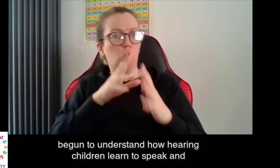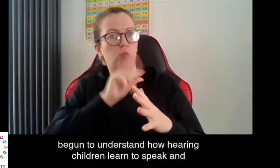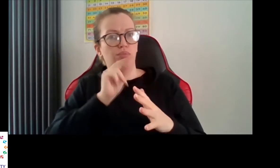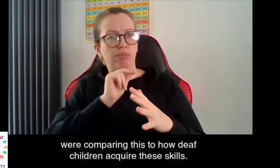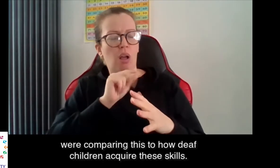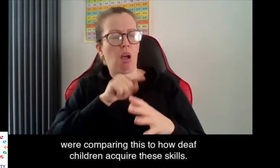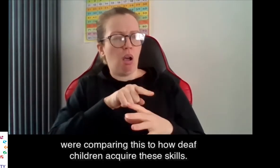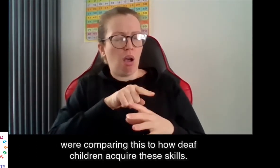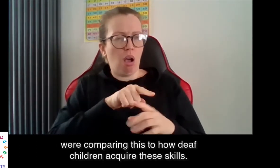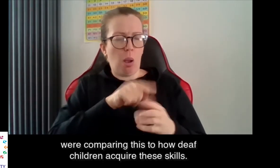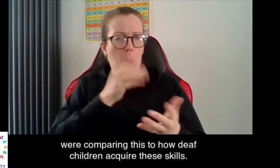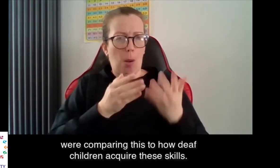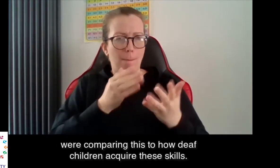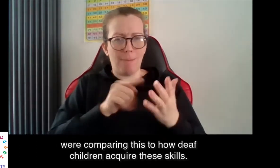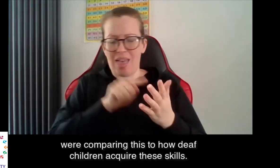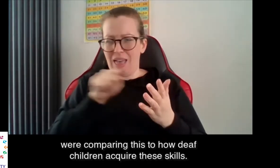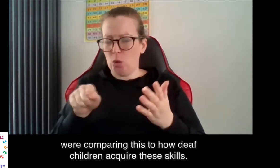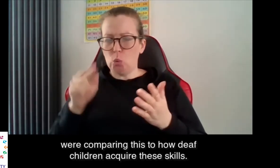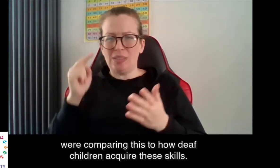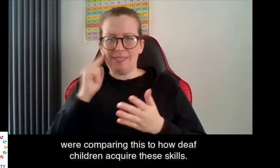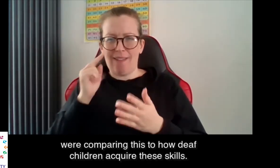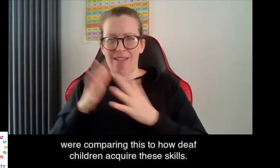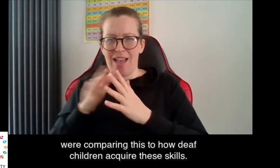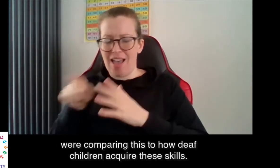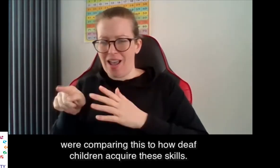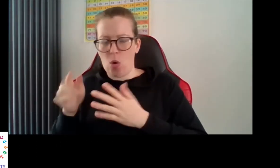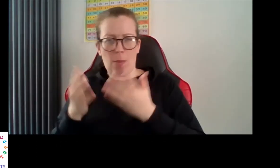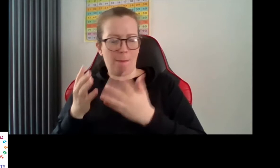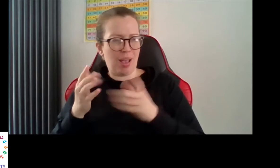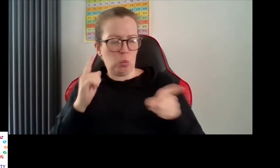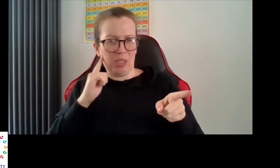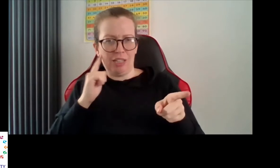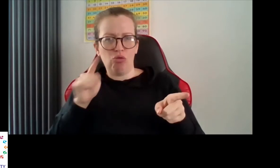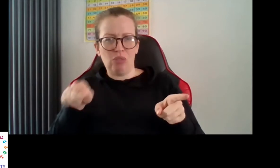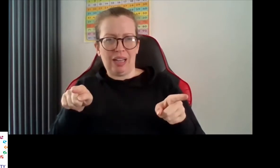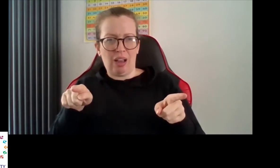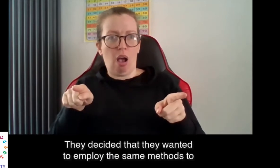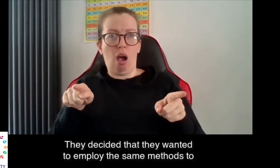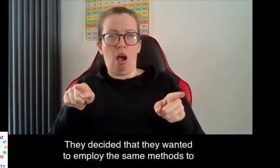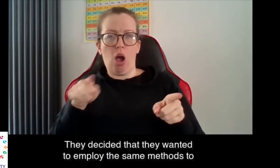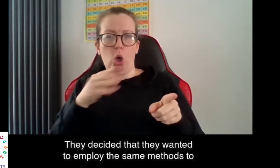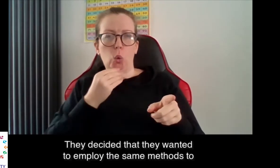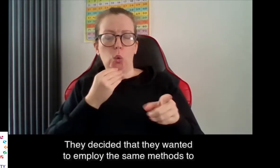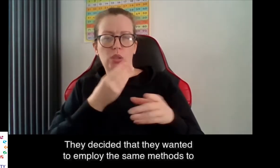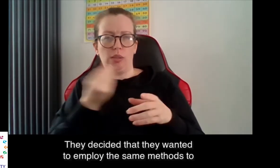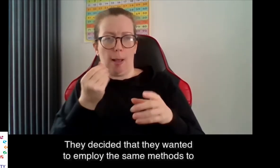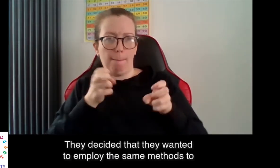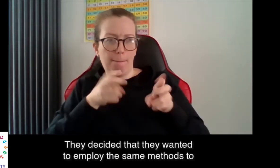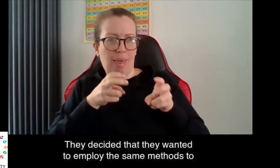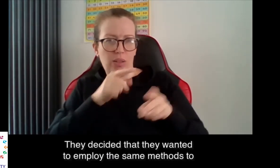were comparing this to how deaf children acquire these skills. They decided that they wanted to employ